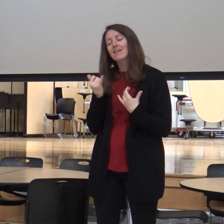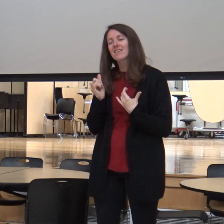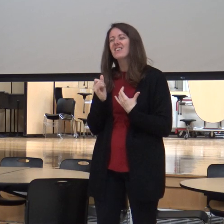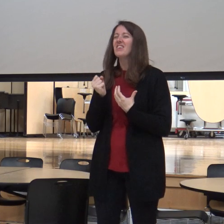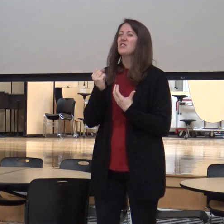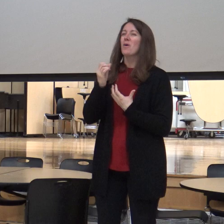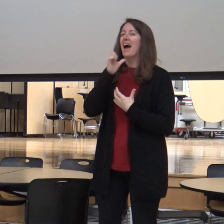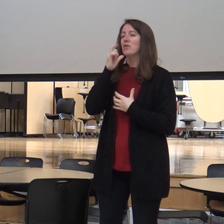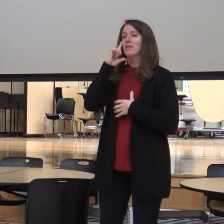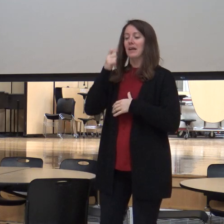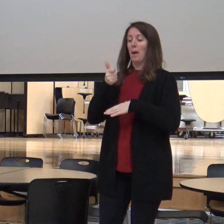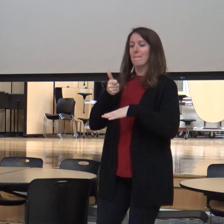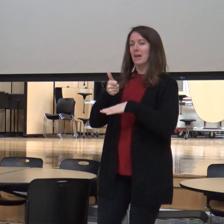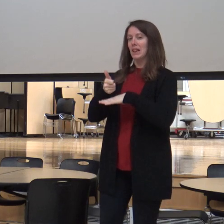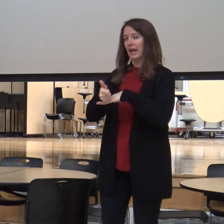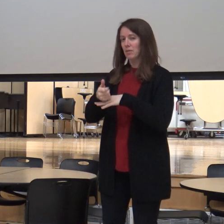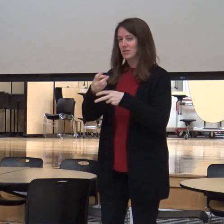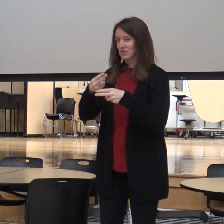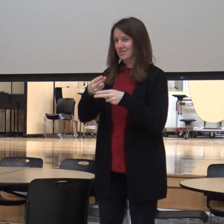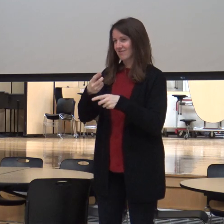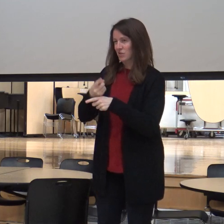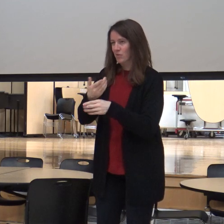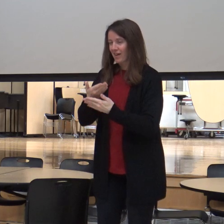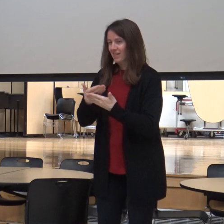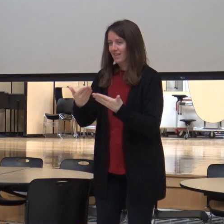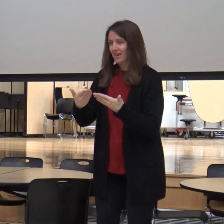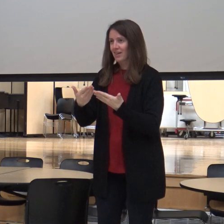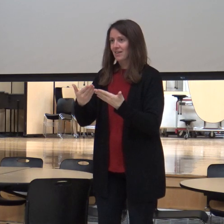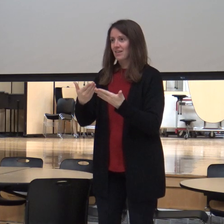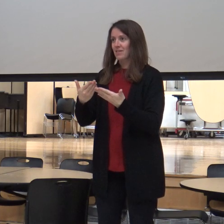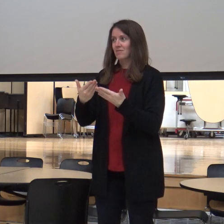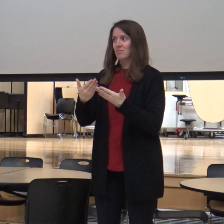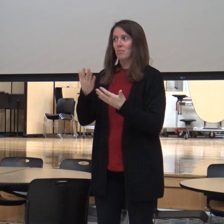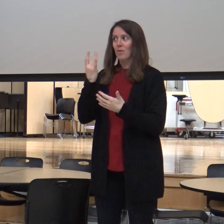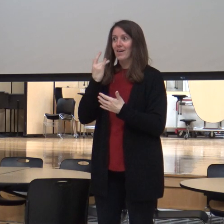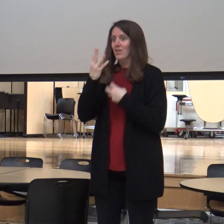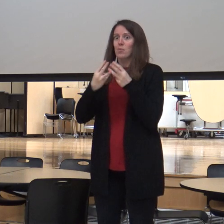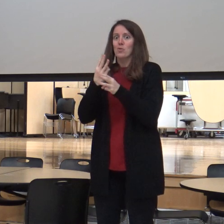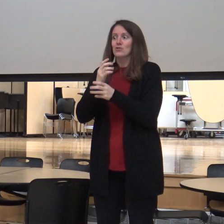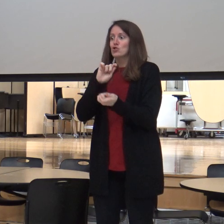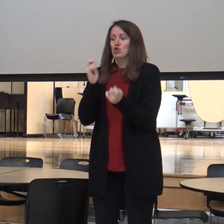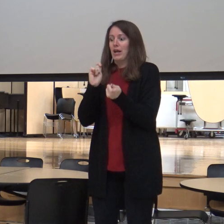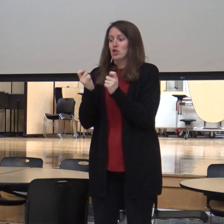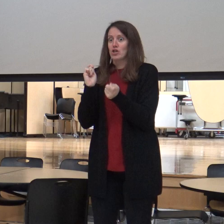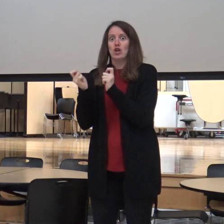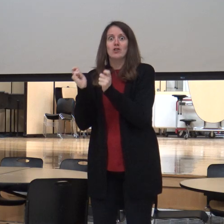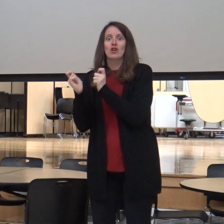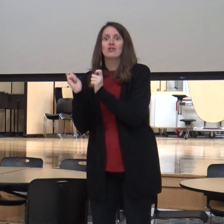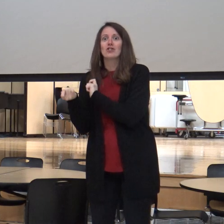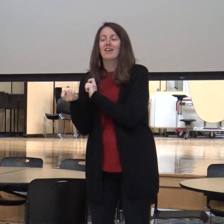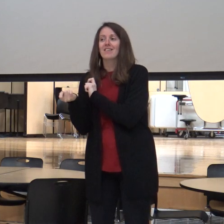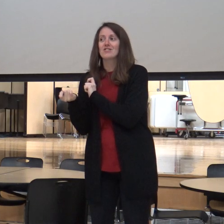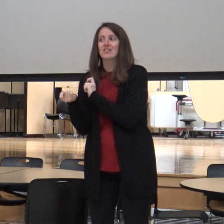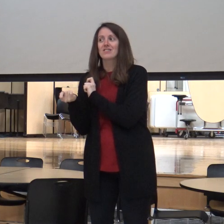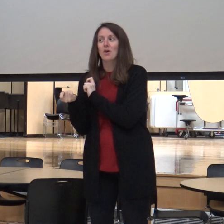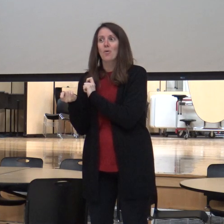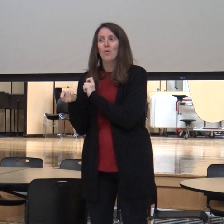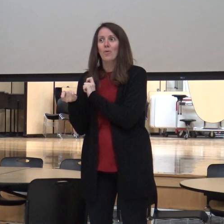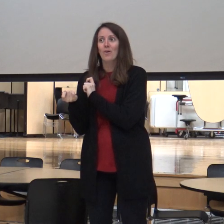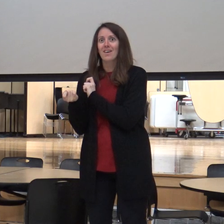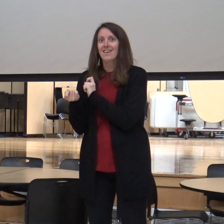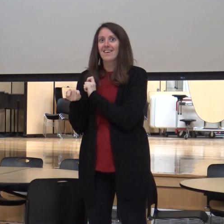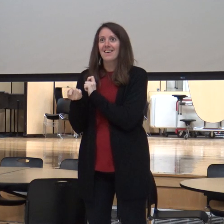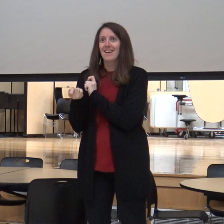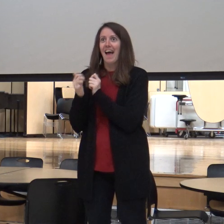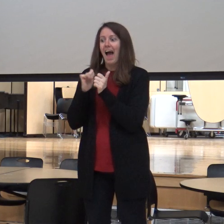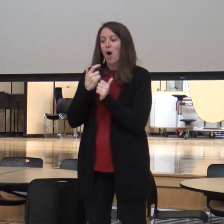Because we're trying to parent and things are changing so fast that what we learned for how to parent is different now. And even if you look at curriculum in schools, if you look at